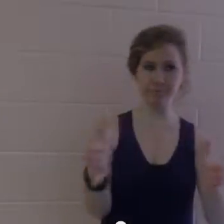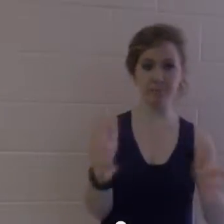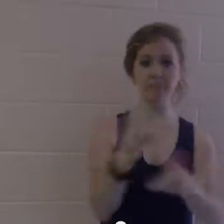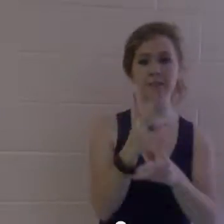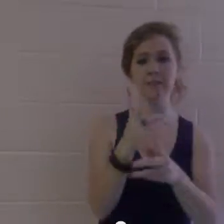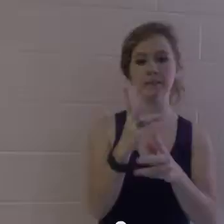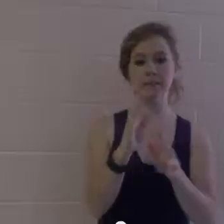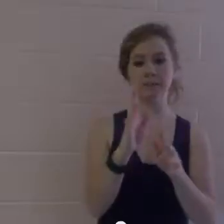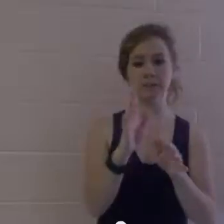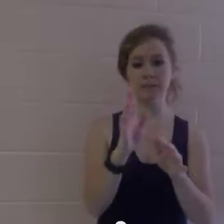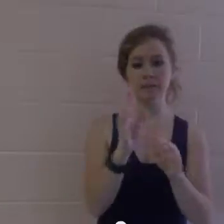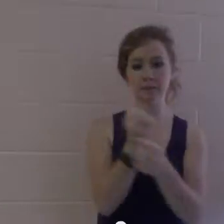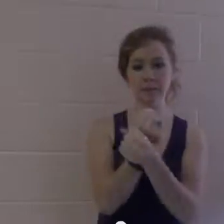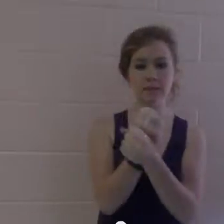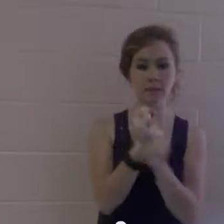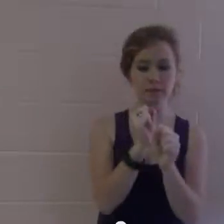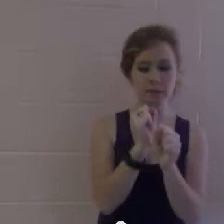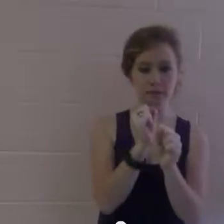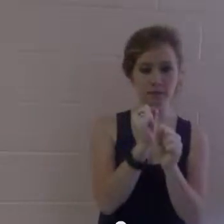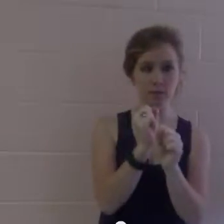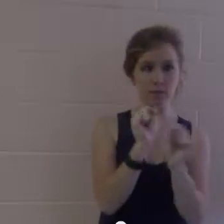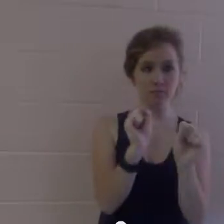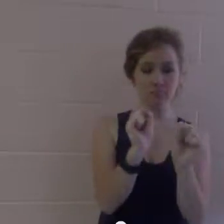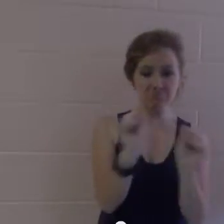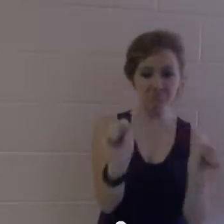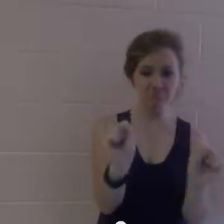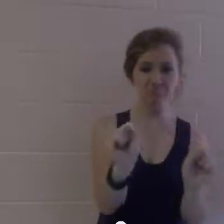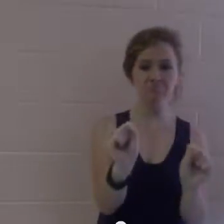The mother knows the way that's safe.